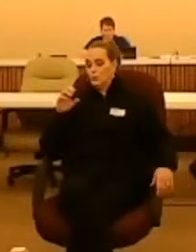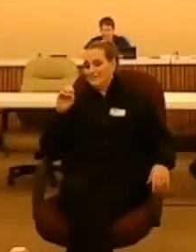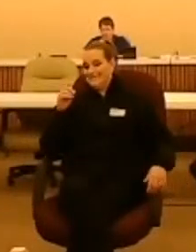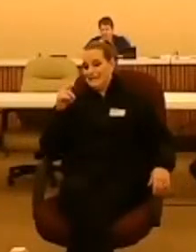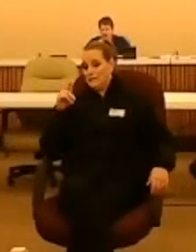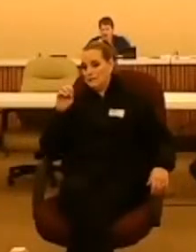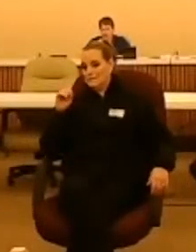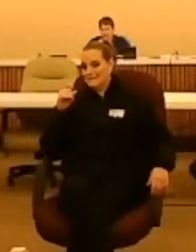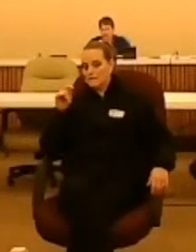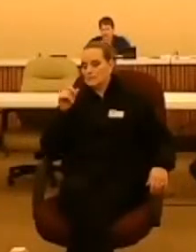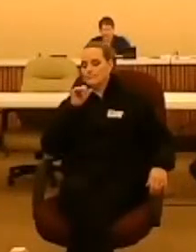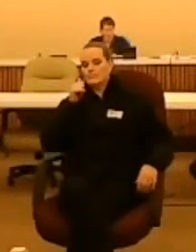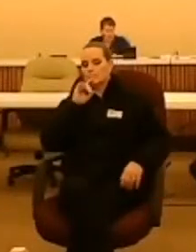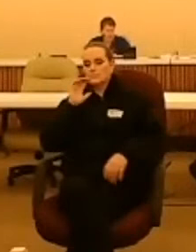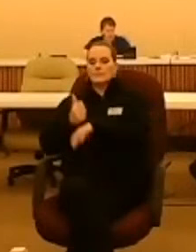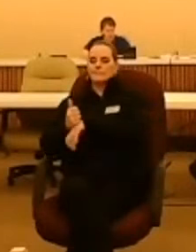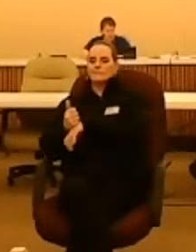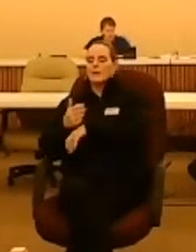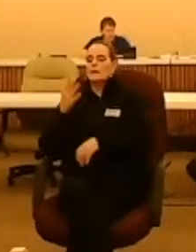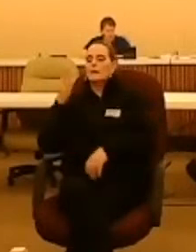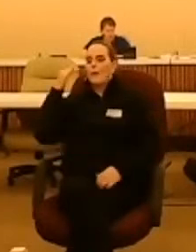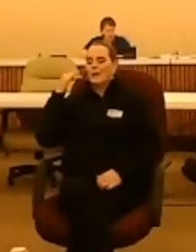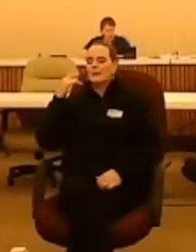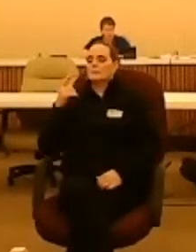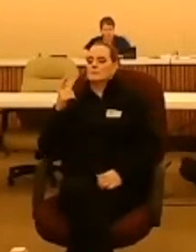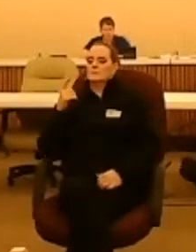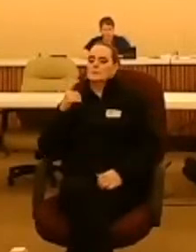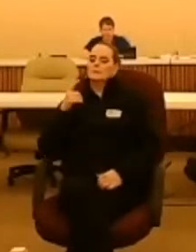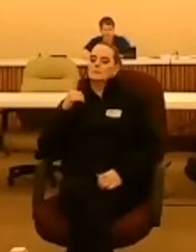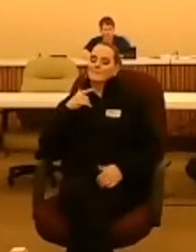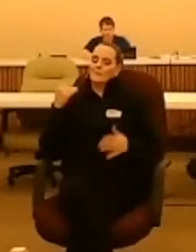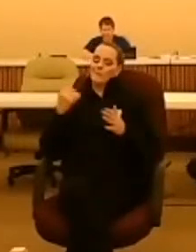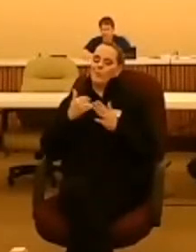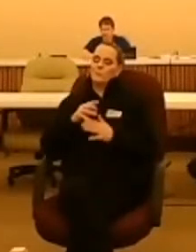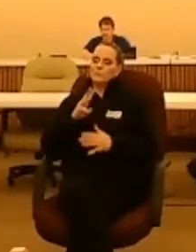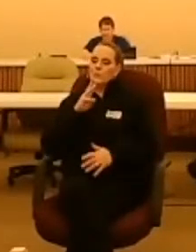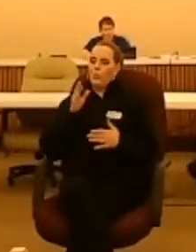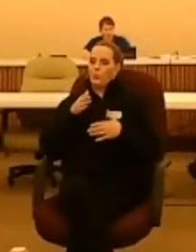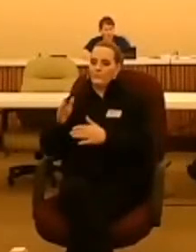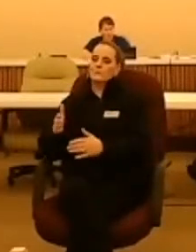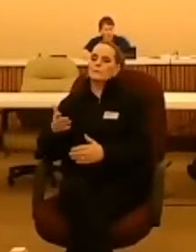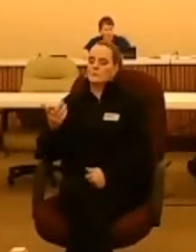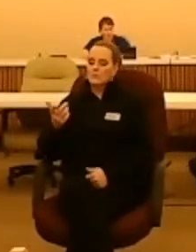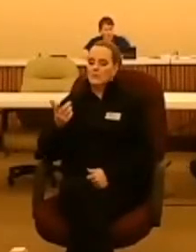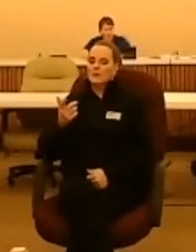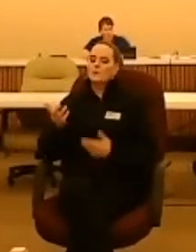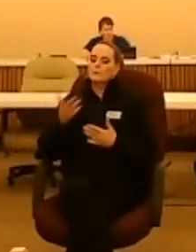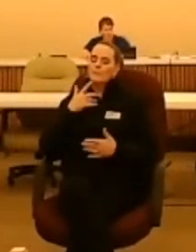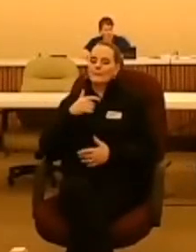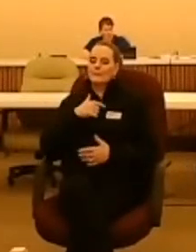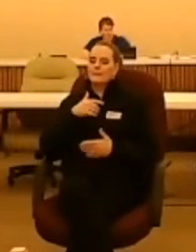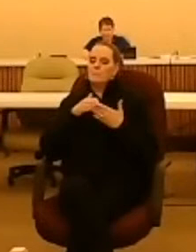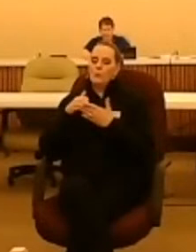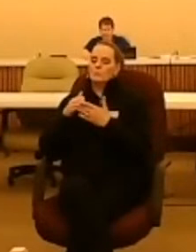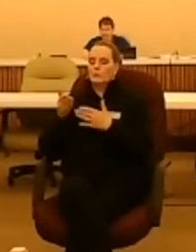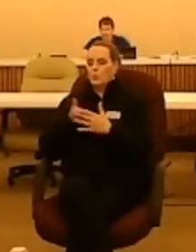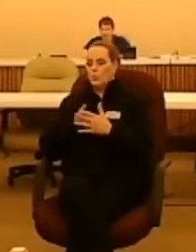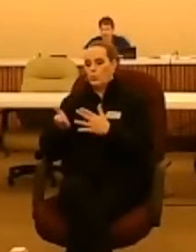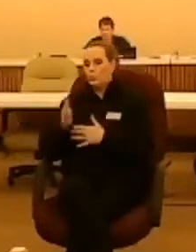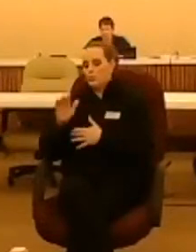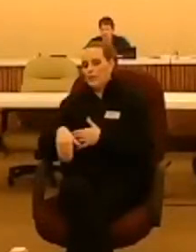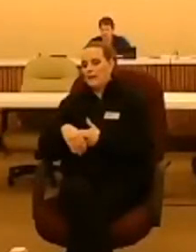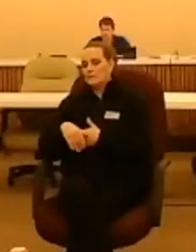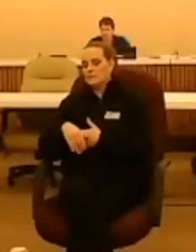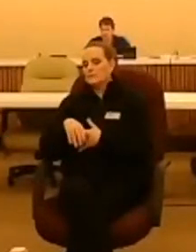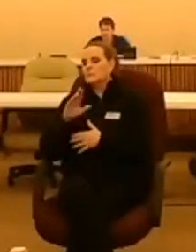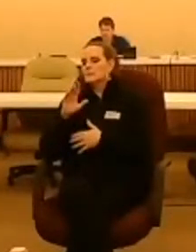in. Part of the reason that one did not go in is you're starting to get close to the river. You might have needed a boat to go through that tunnel.